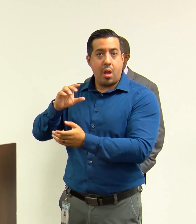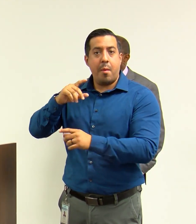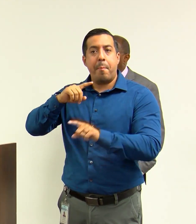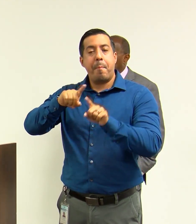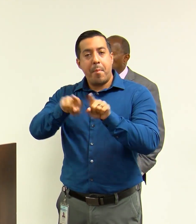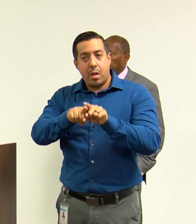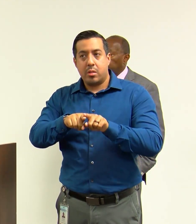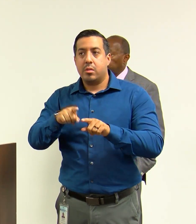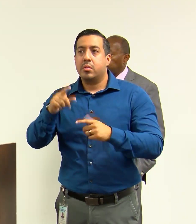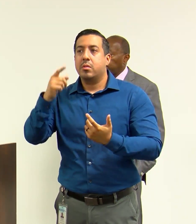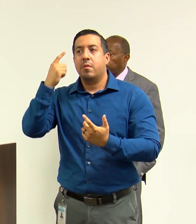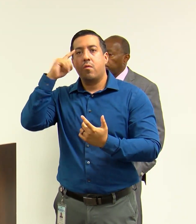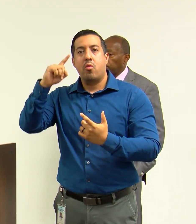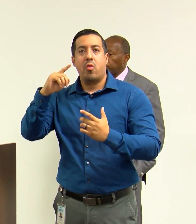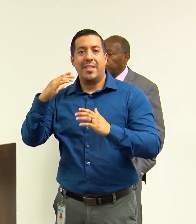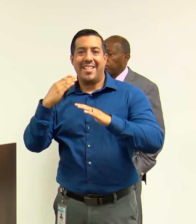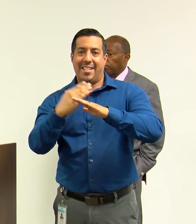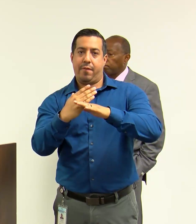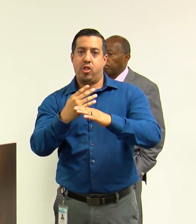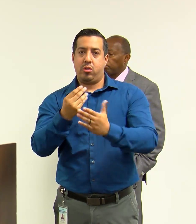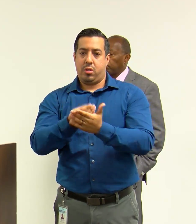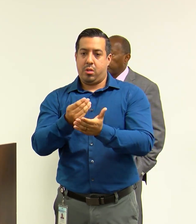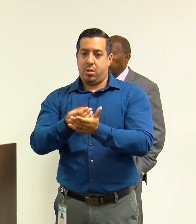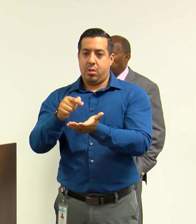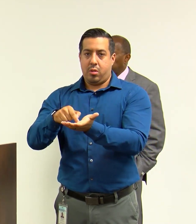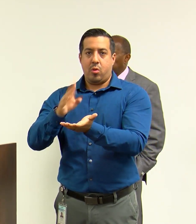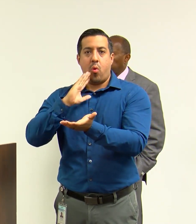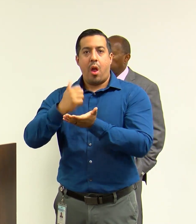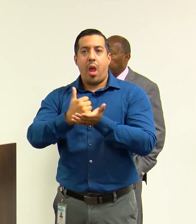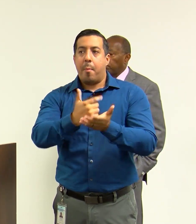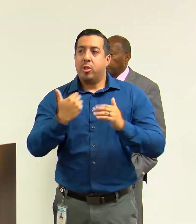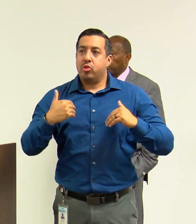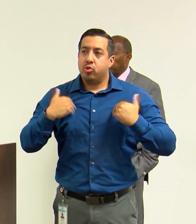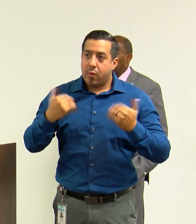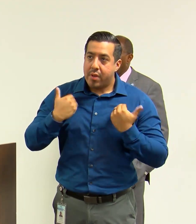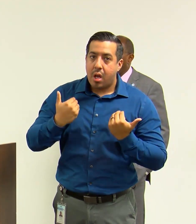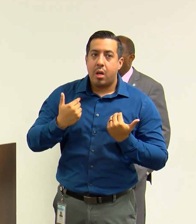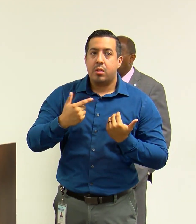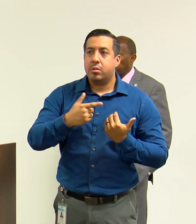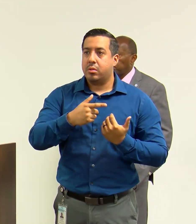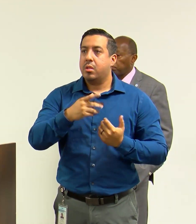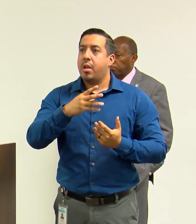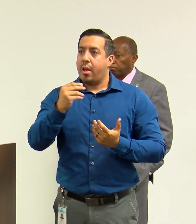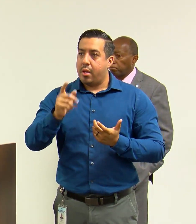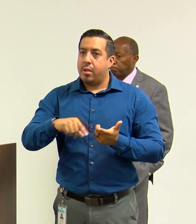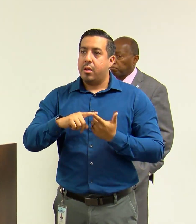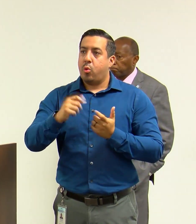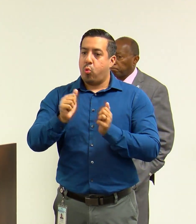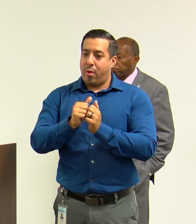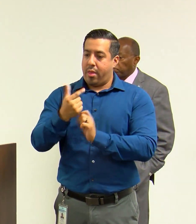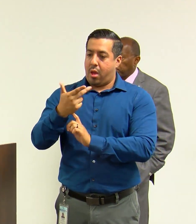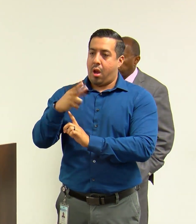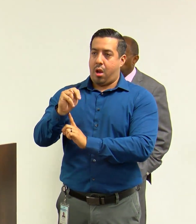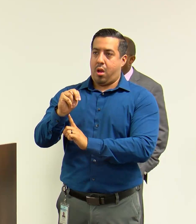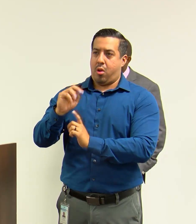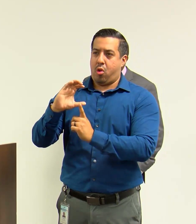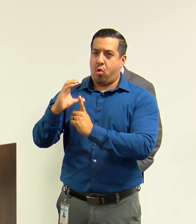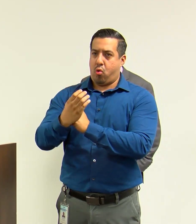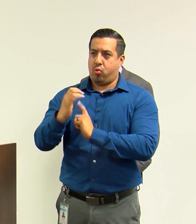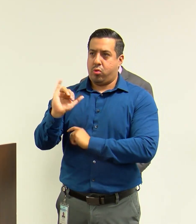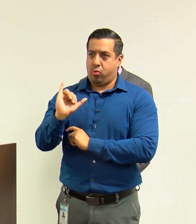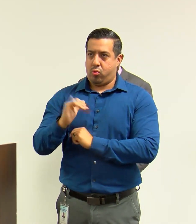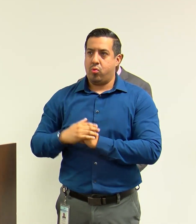intervention dollars that will help with juveniles and as well with a gun culture, to give you